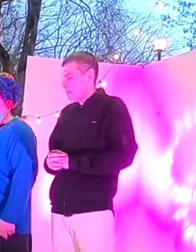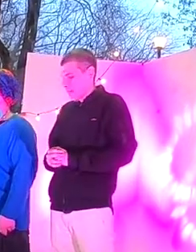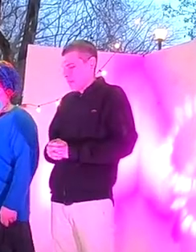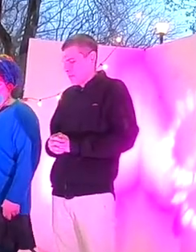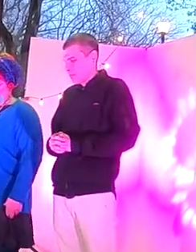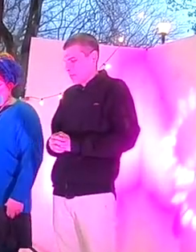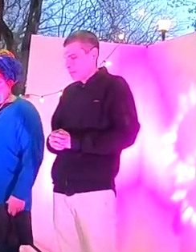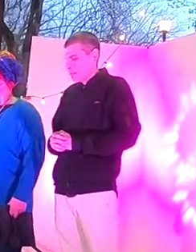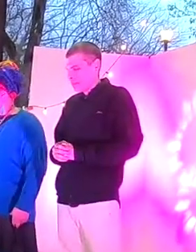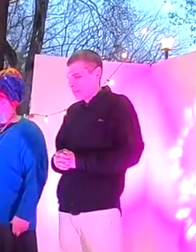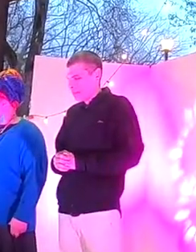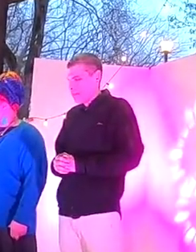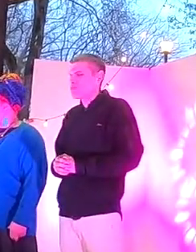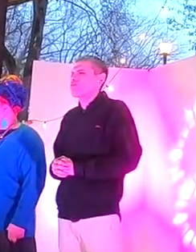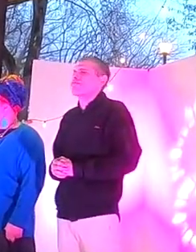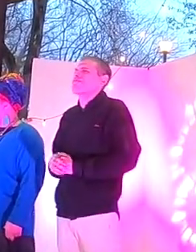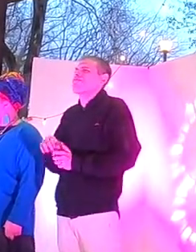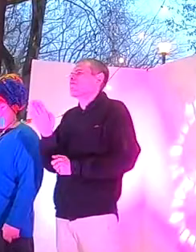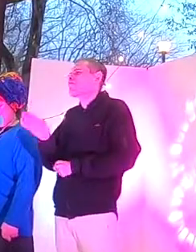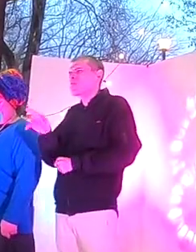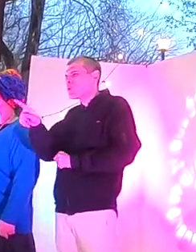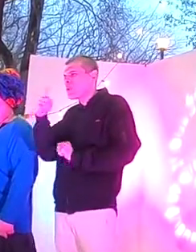Don't you recognize me?